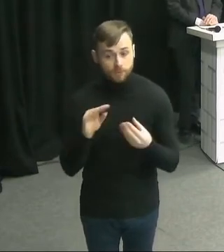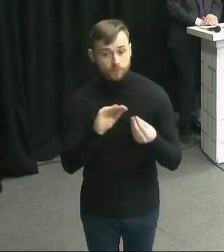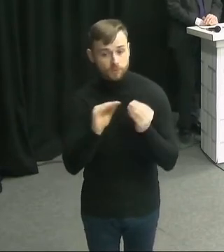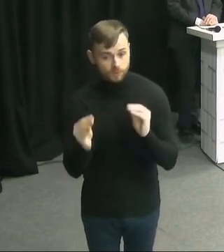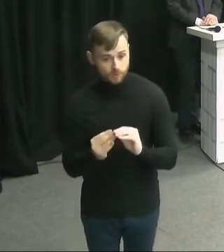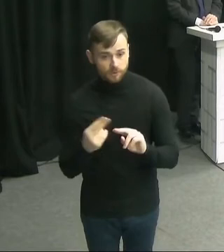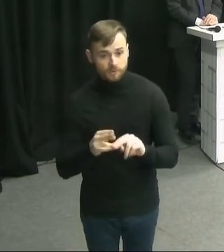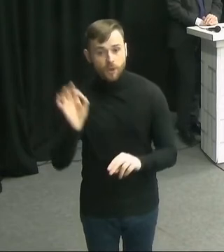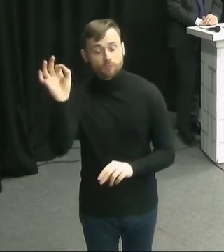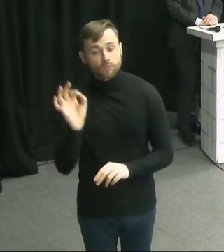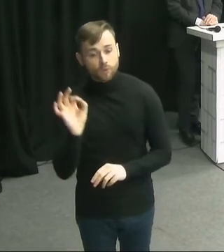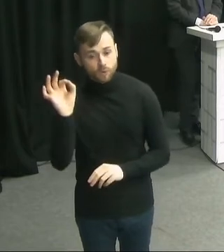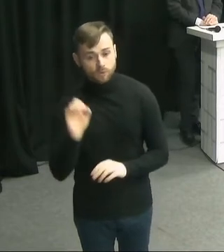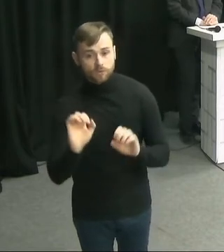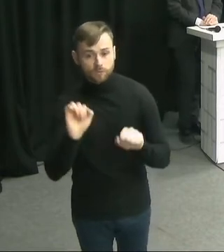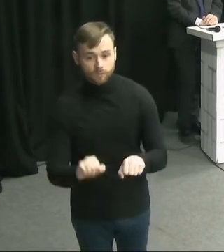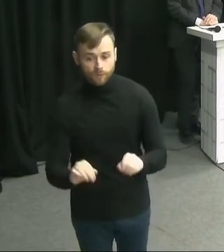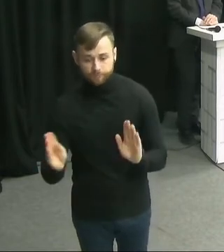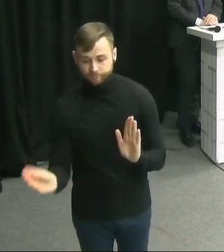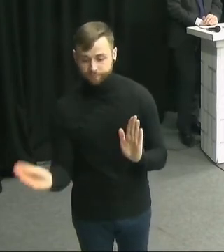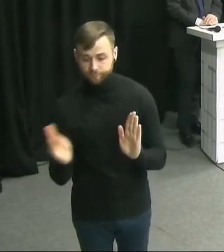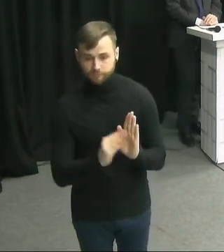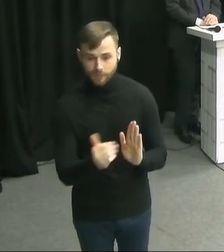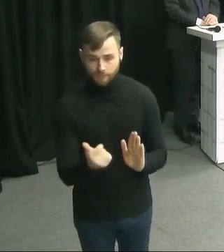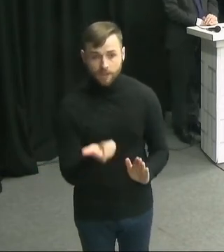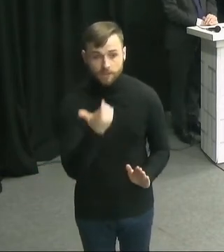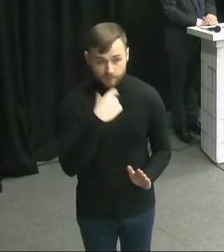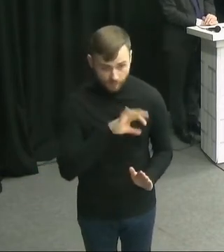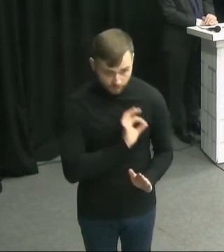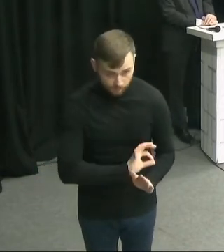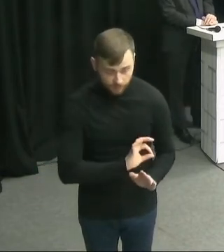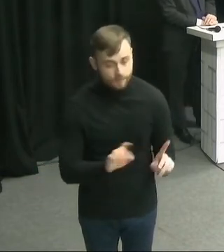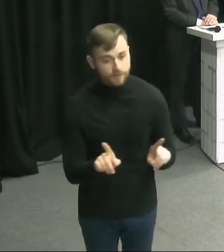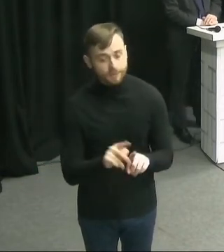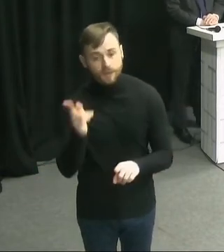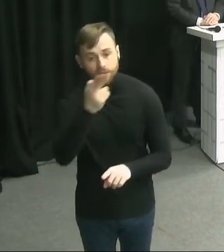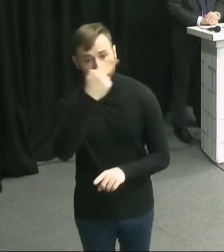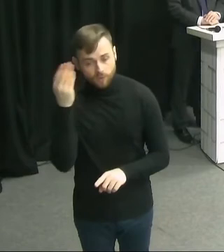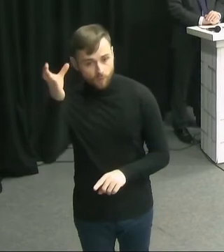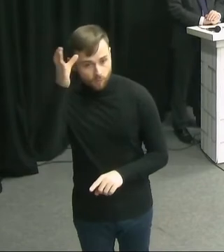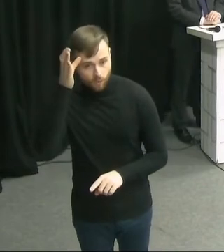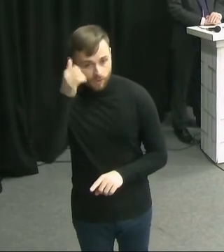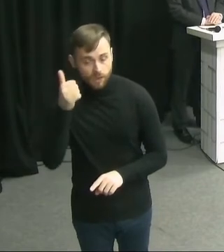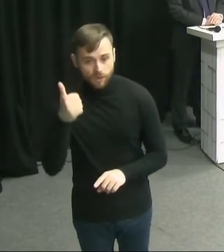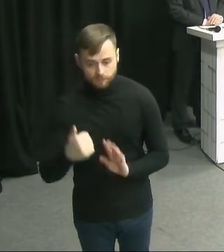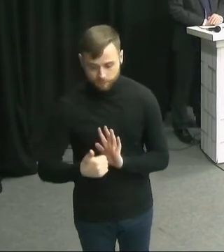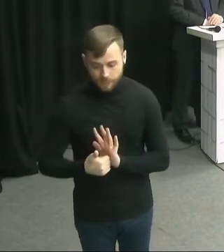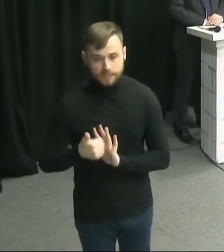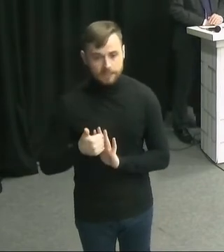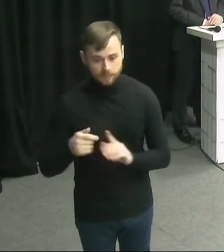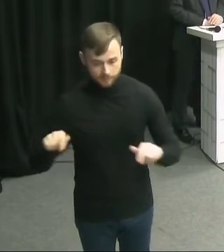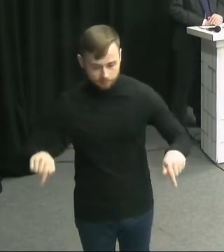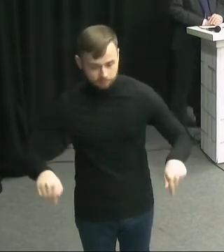view. We don't necessarily need to increase the budget for Vilnius University. We need to increase